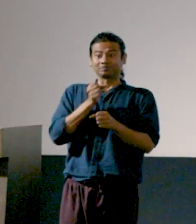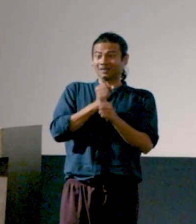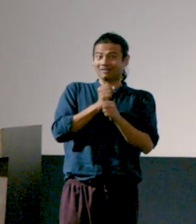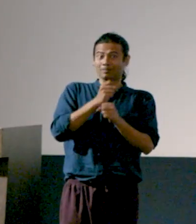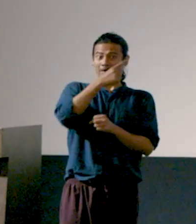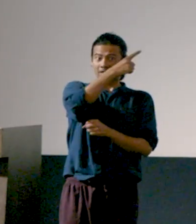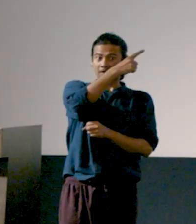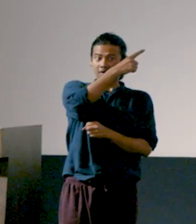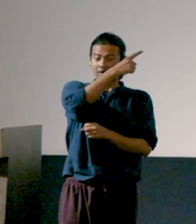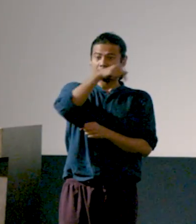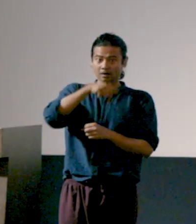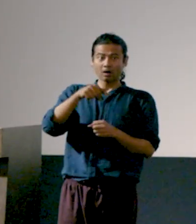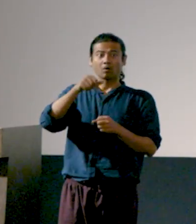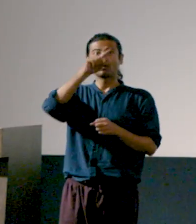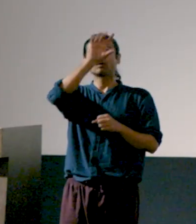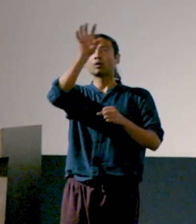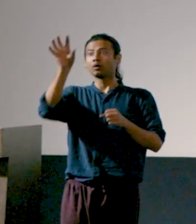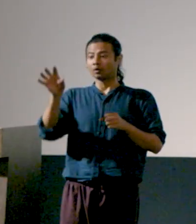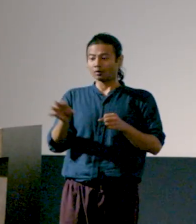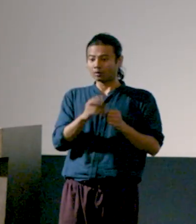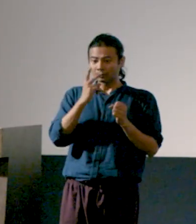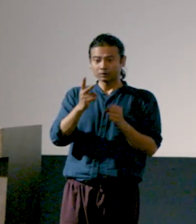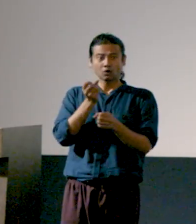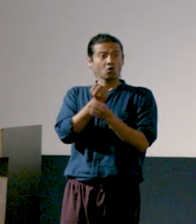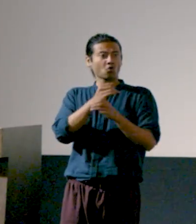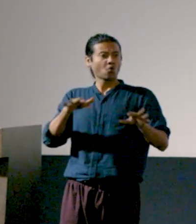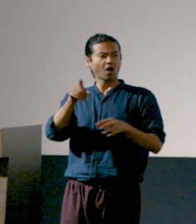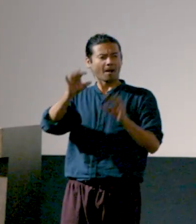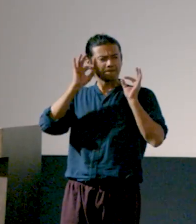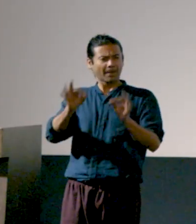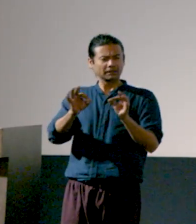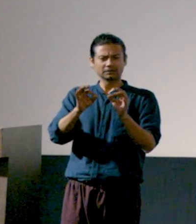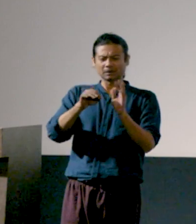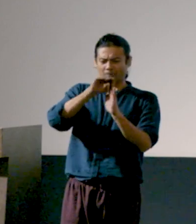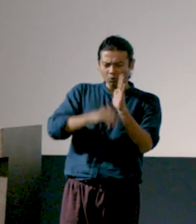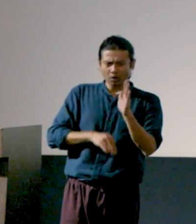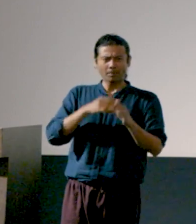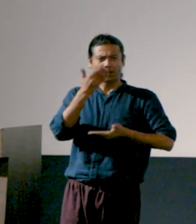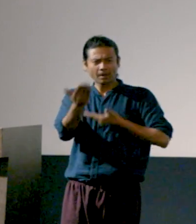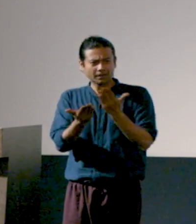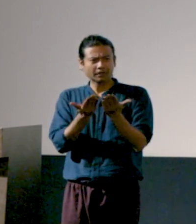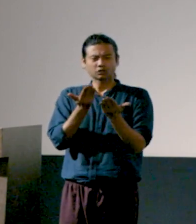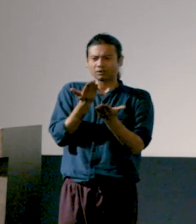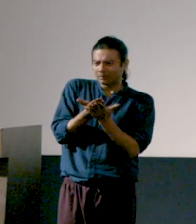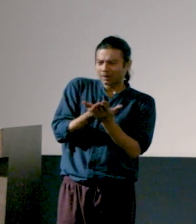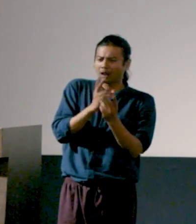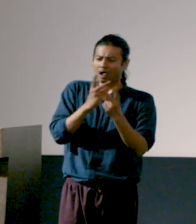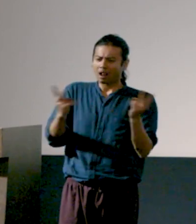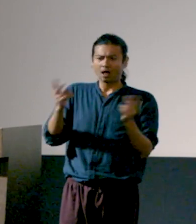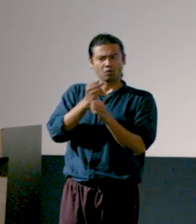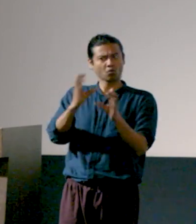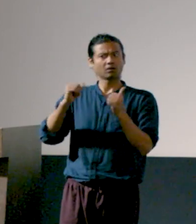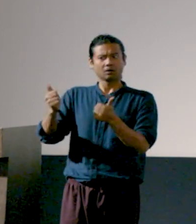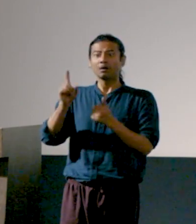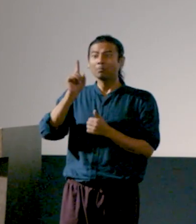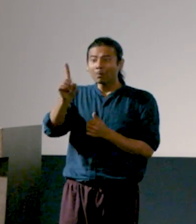best, performing states, still we yet to find that people knowing about this program. So it is important for all